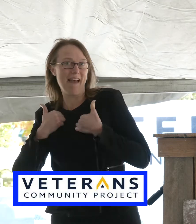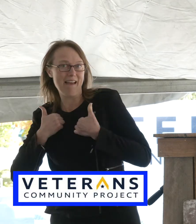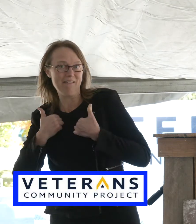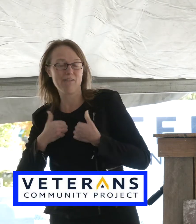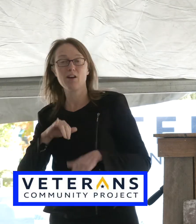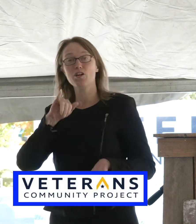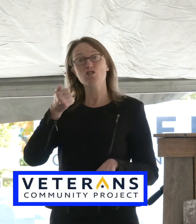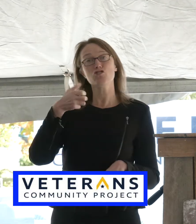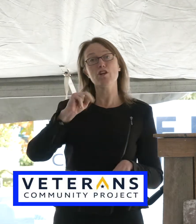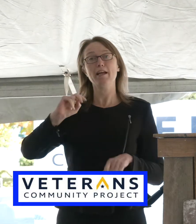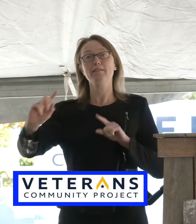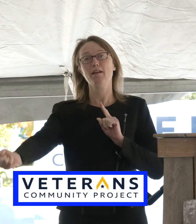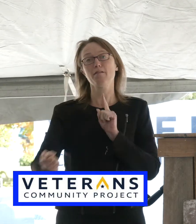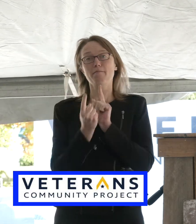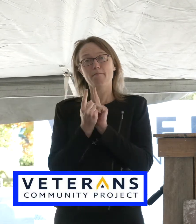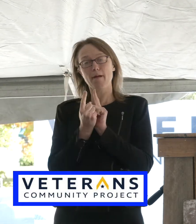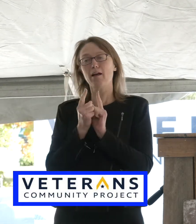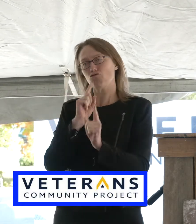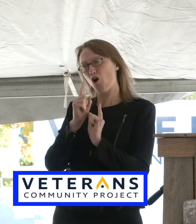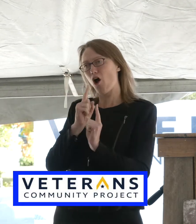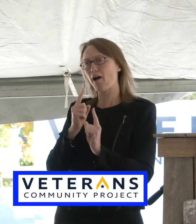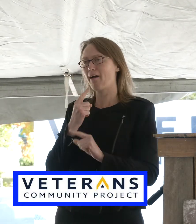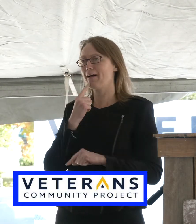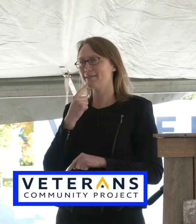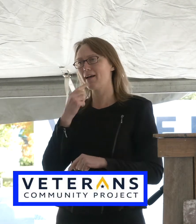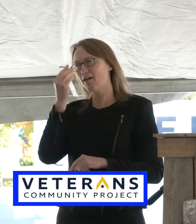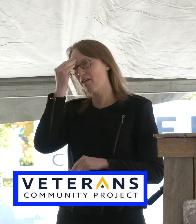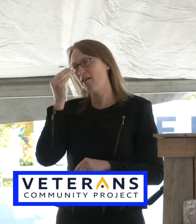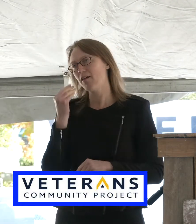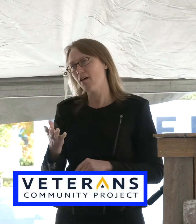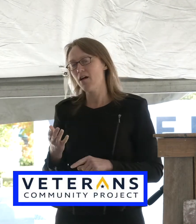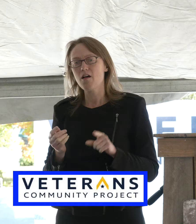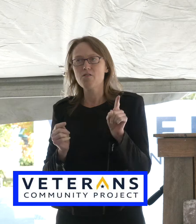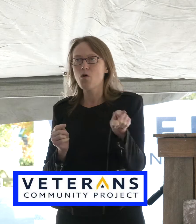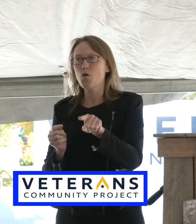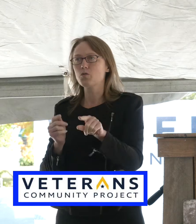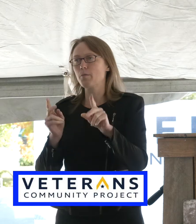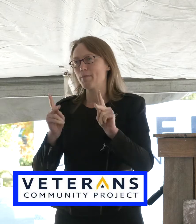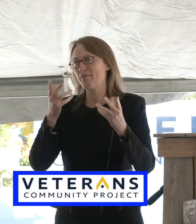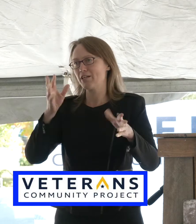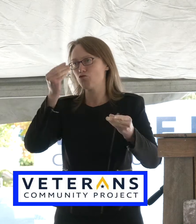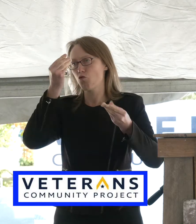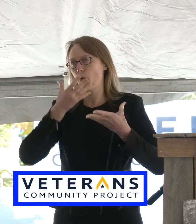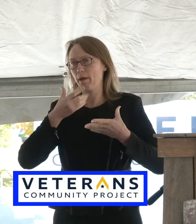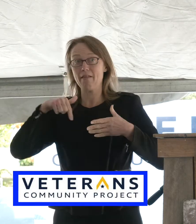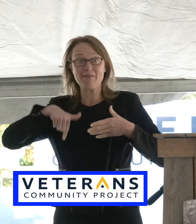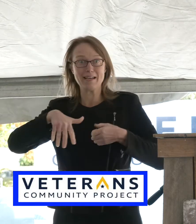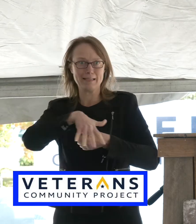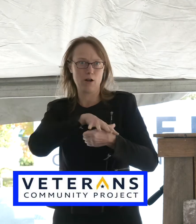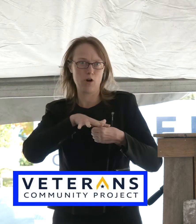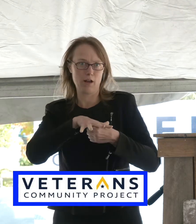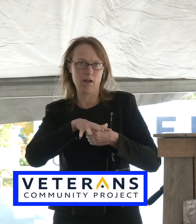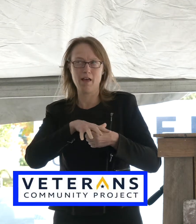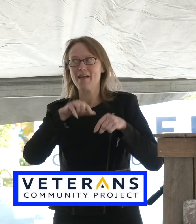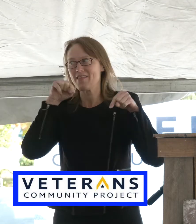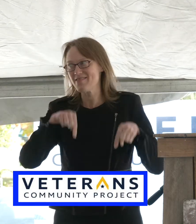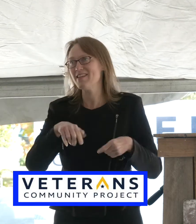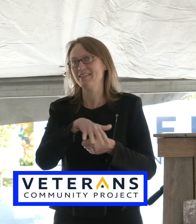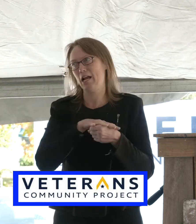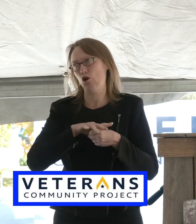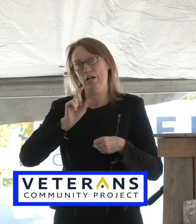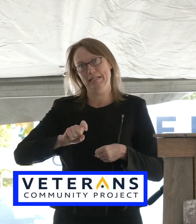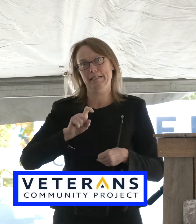it was because of those people set the groundwork to make sure I understood that and how important this is. But I'm telling you, for the community,